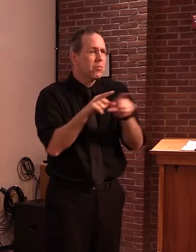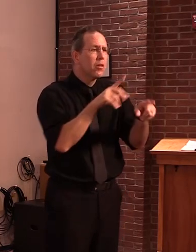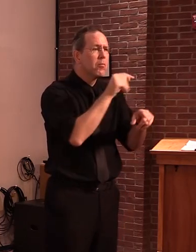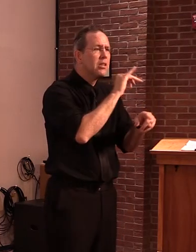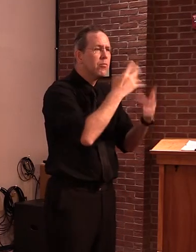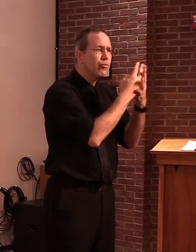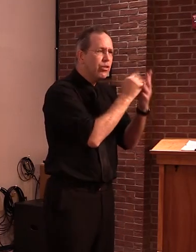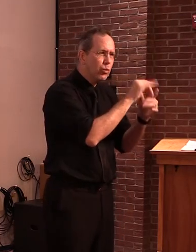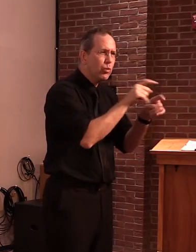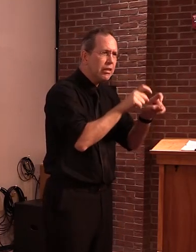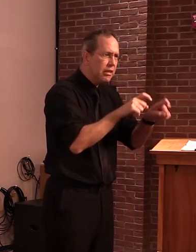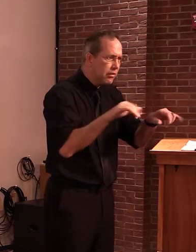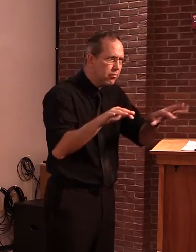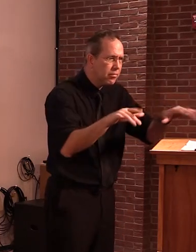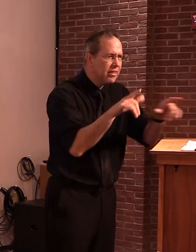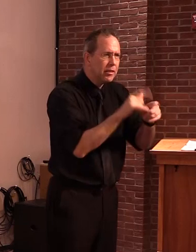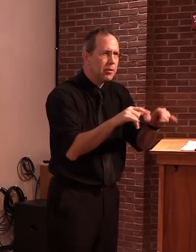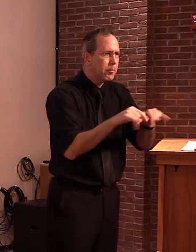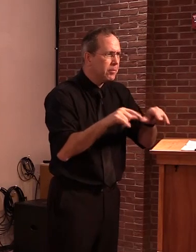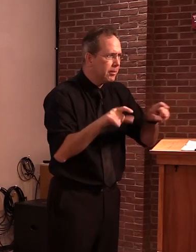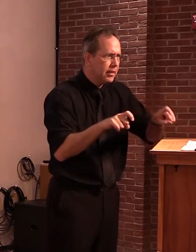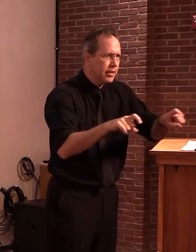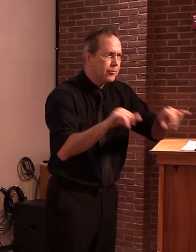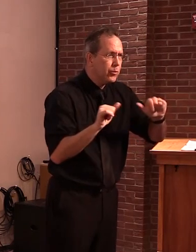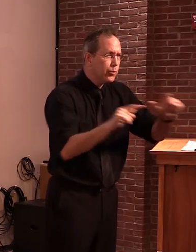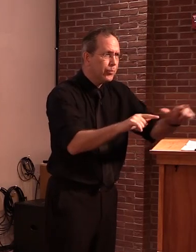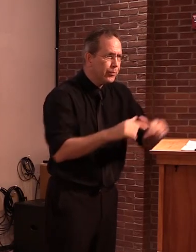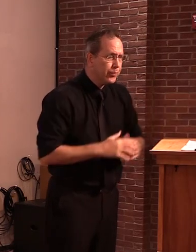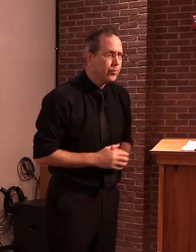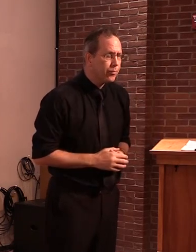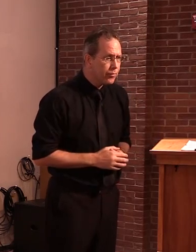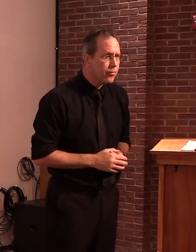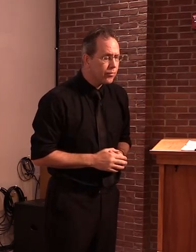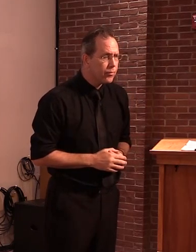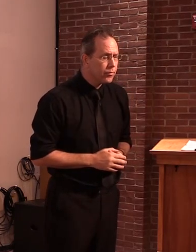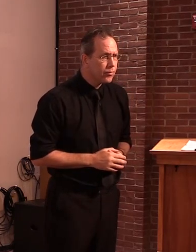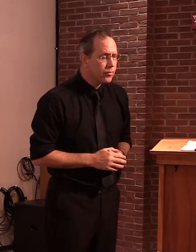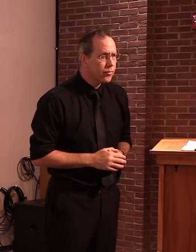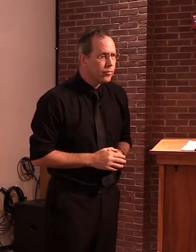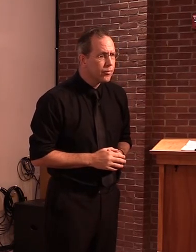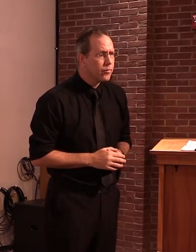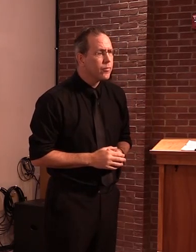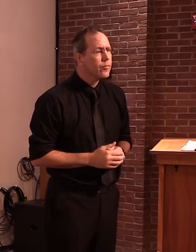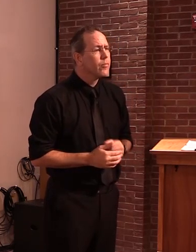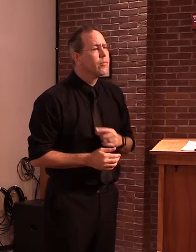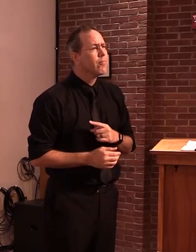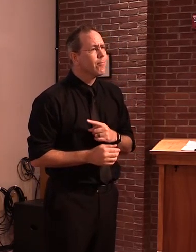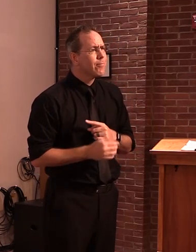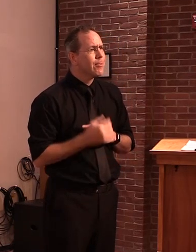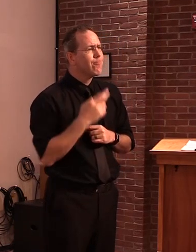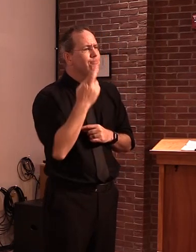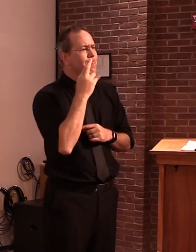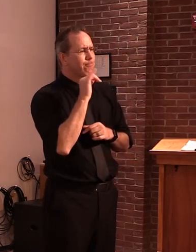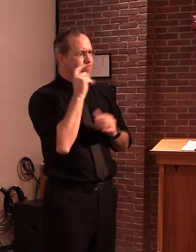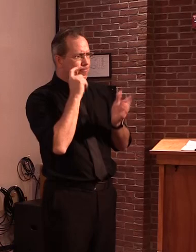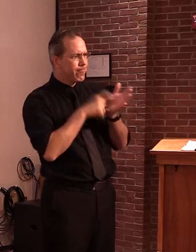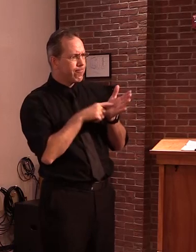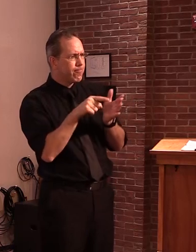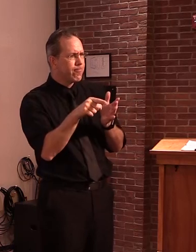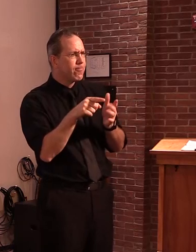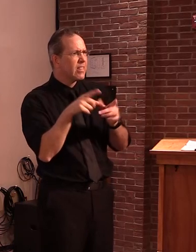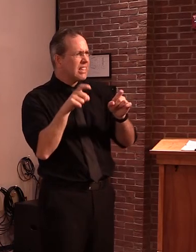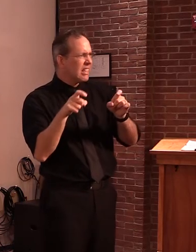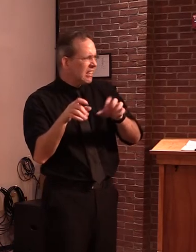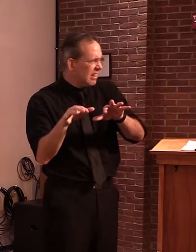testing capacity doesn't seem to be as robust in Mississippi as perhaps elsewhere